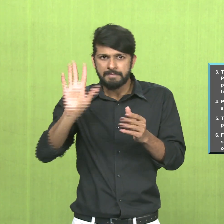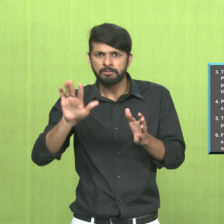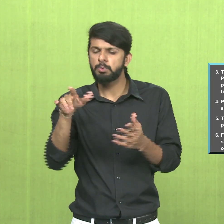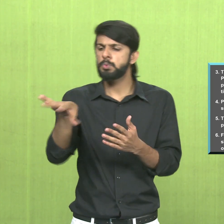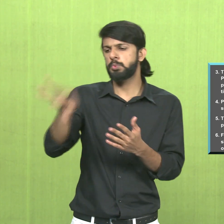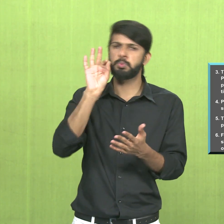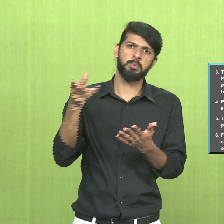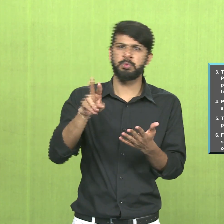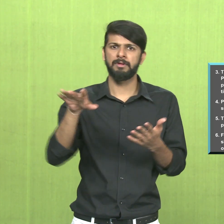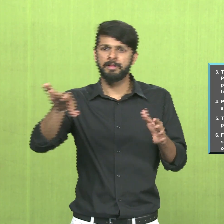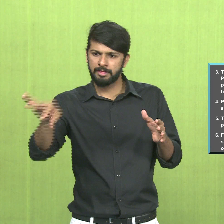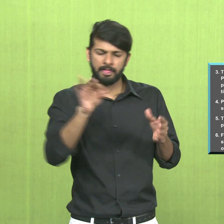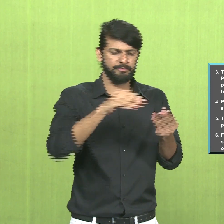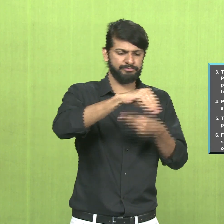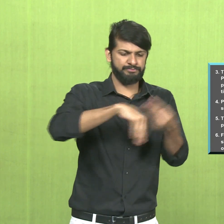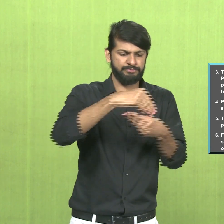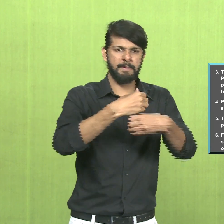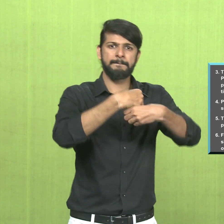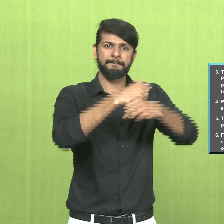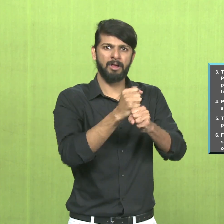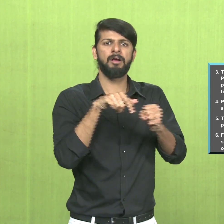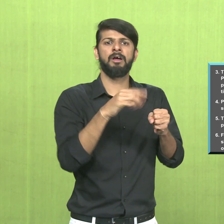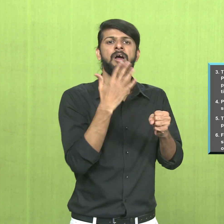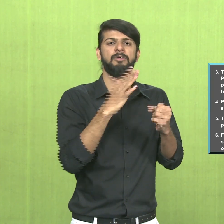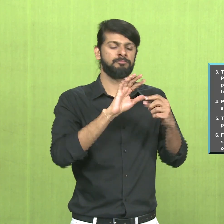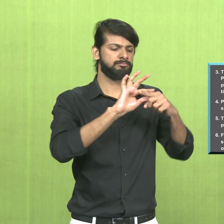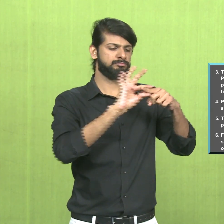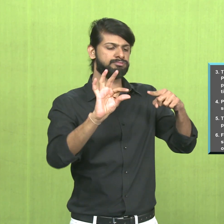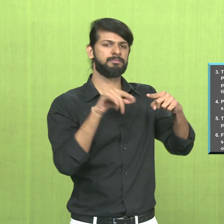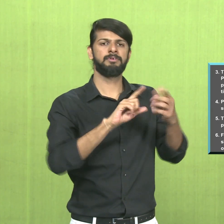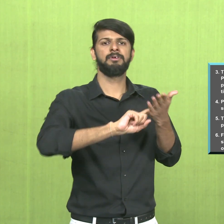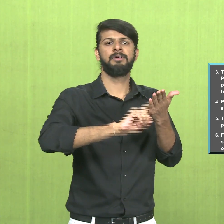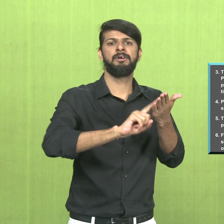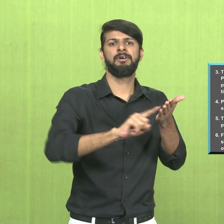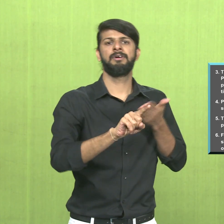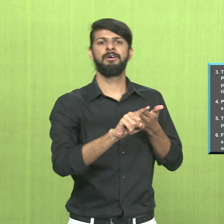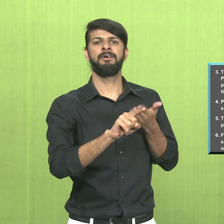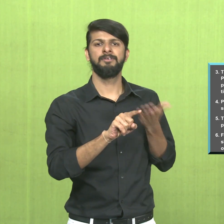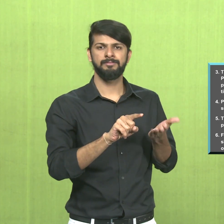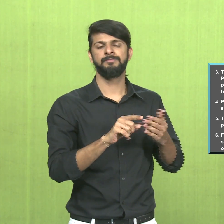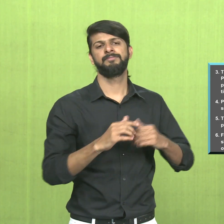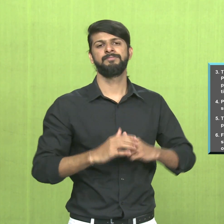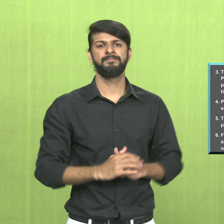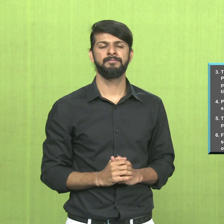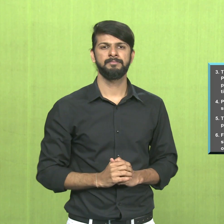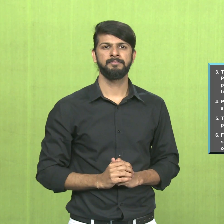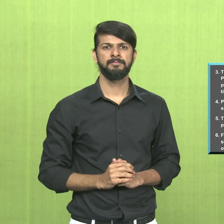wax. These items are bound together to make pastel colors.